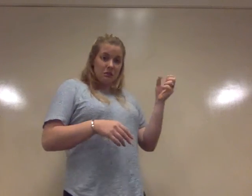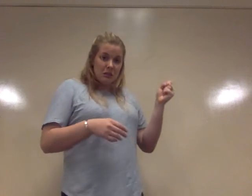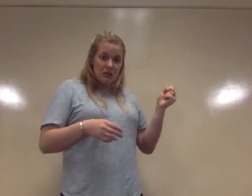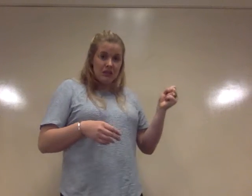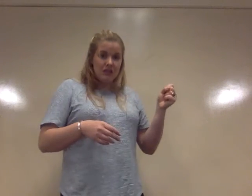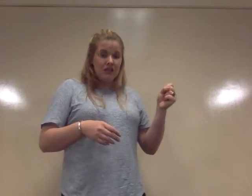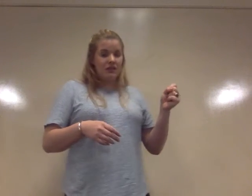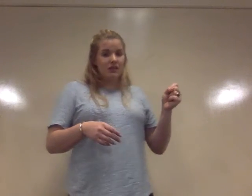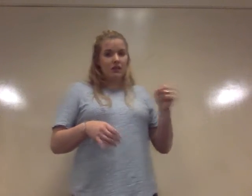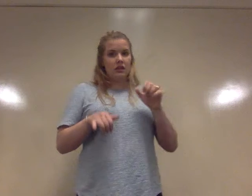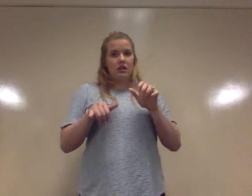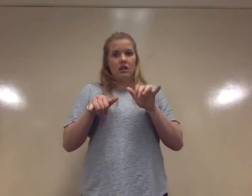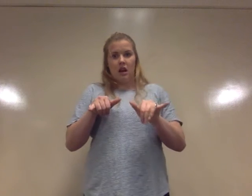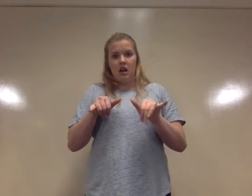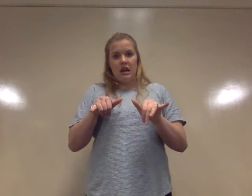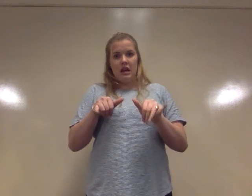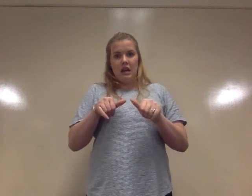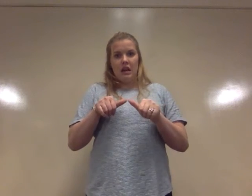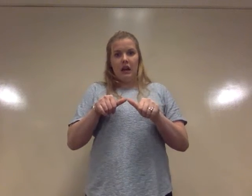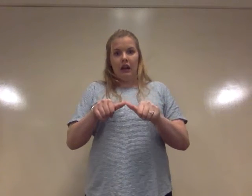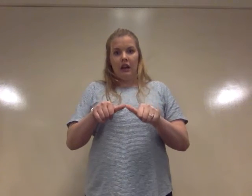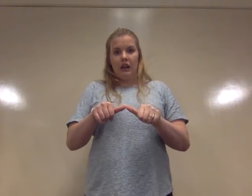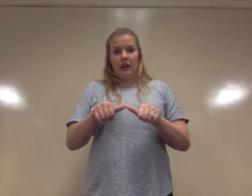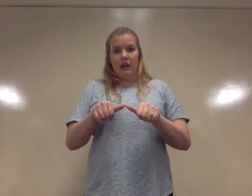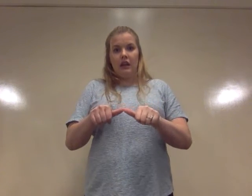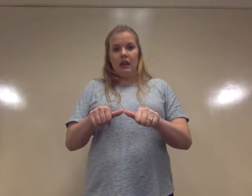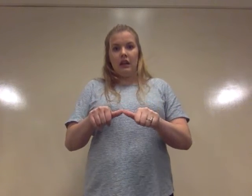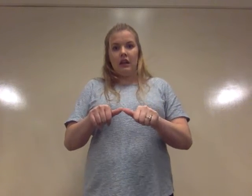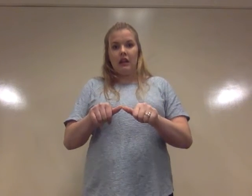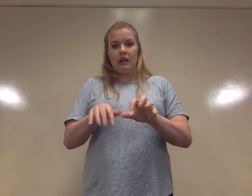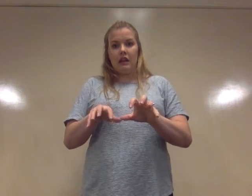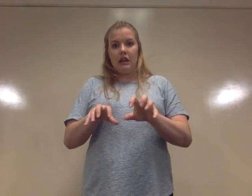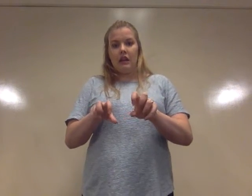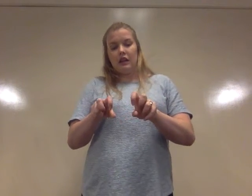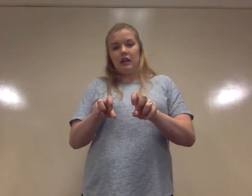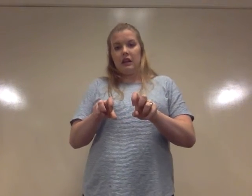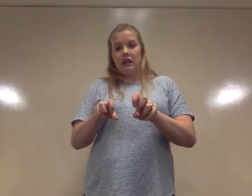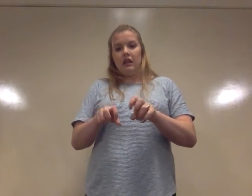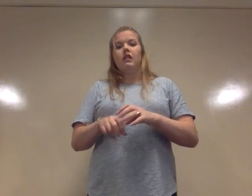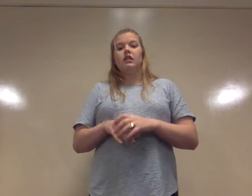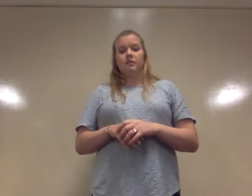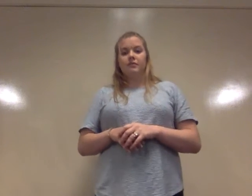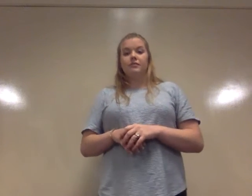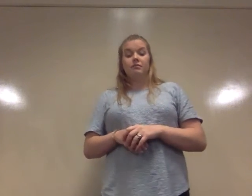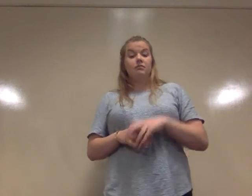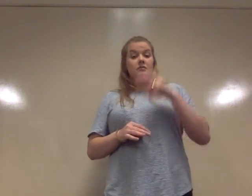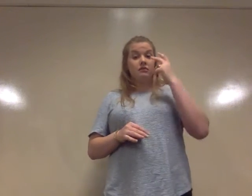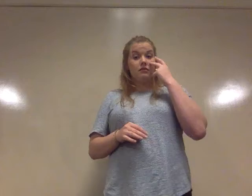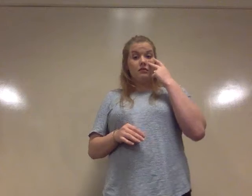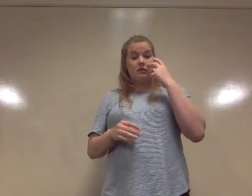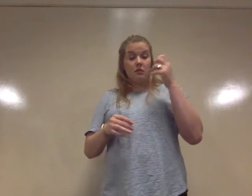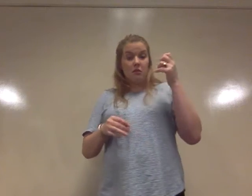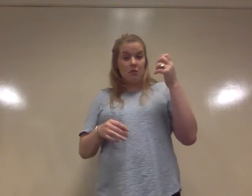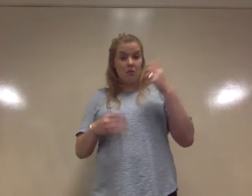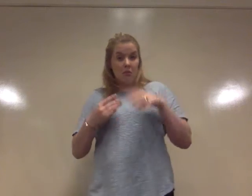to stay in the bloodstream. This so-called plaque is what collects on the inside of our blood vessels and is the major cause